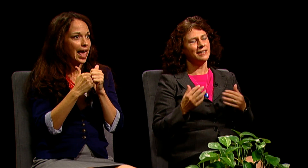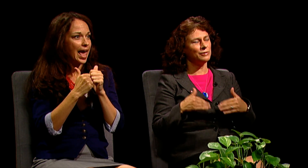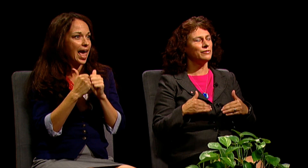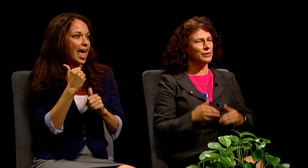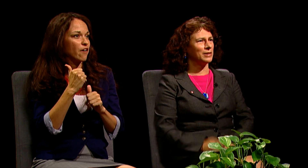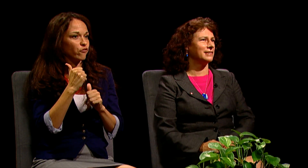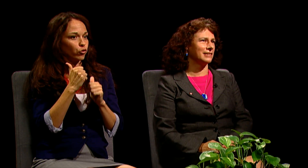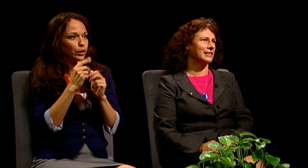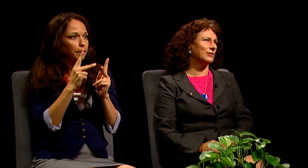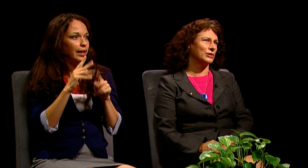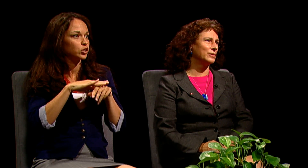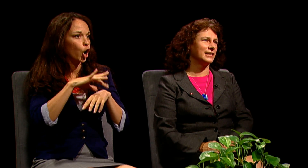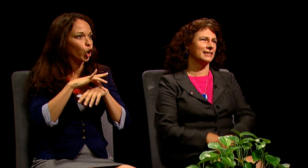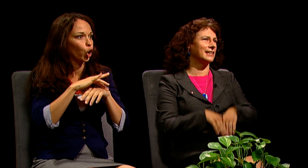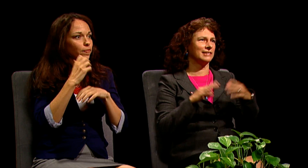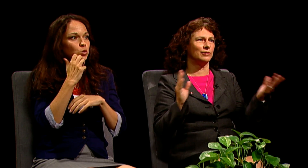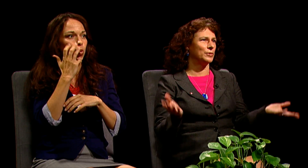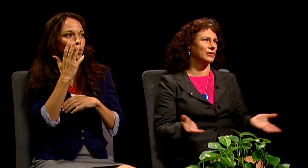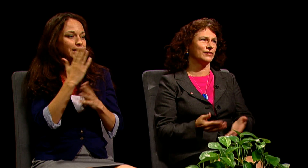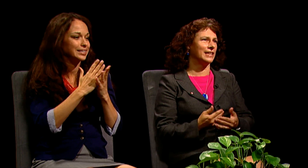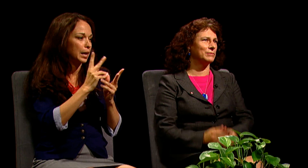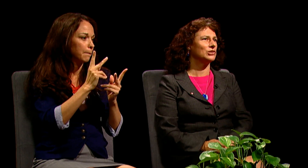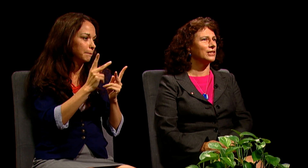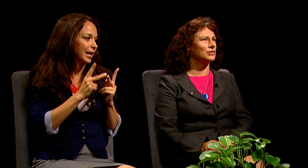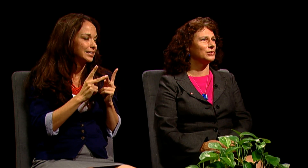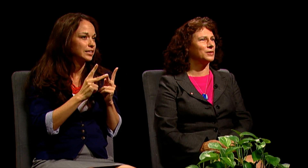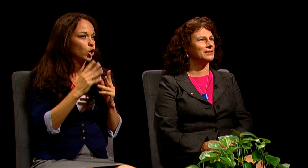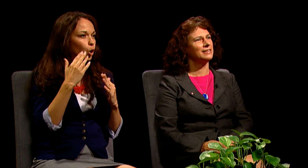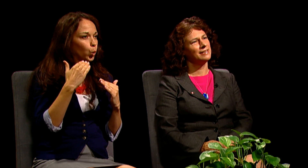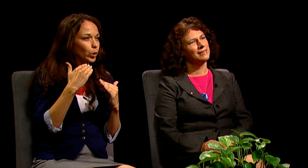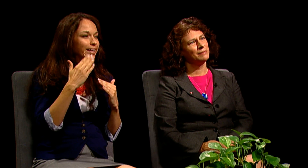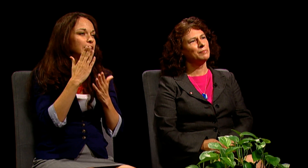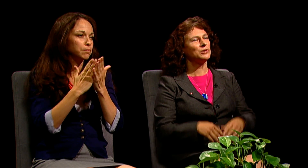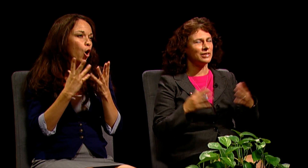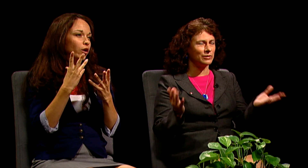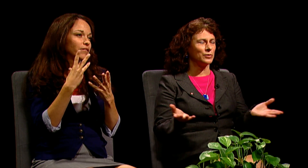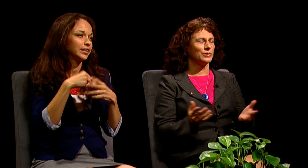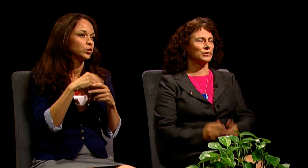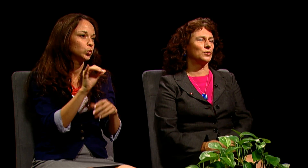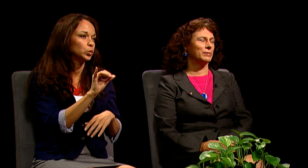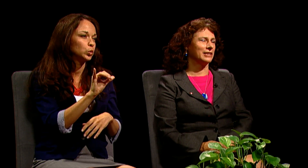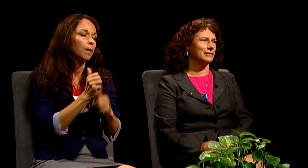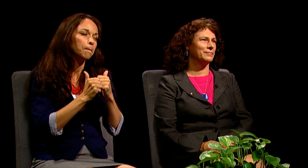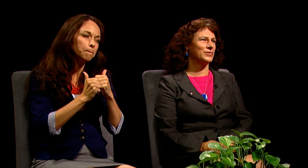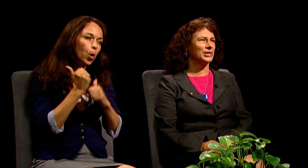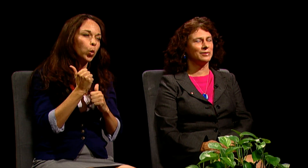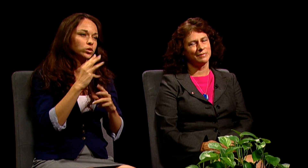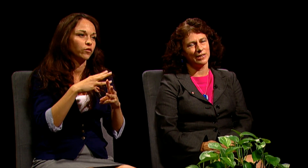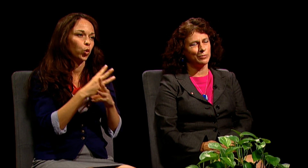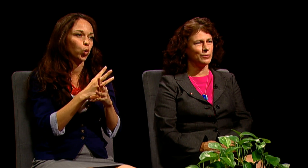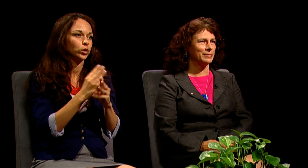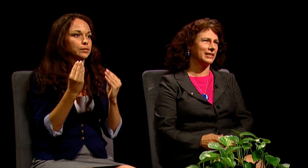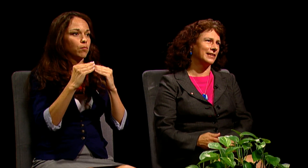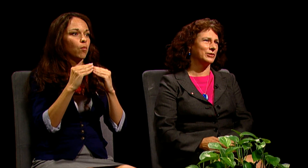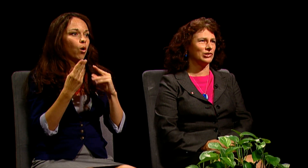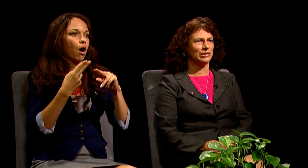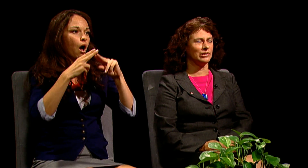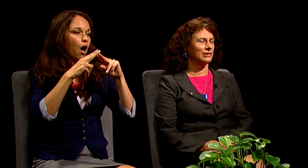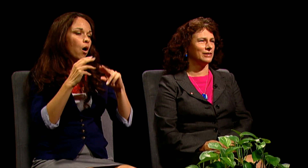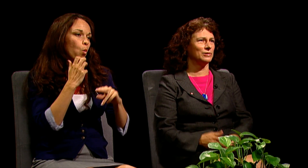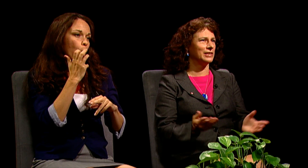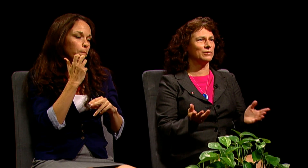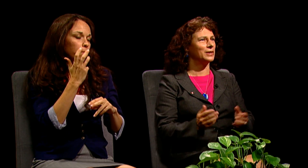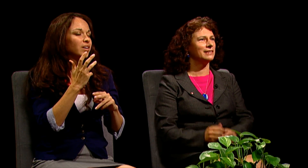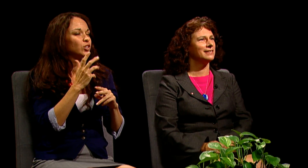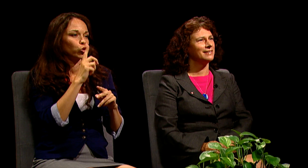warming. And there are a few places that are cooling, and that's all part of climate change as well. Most of the world is warming, though. So global warming, climate change,